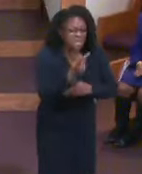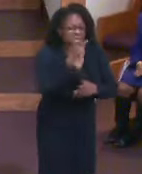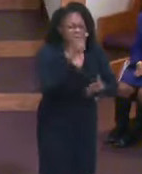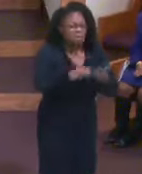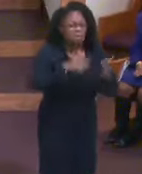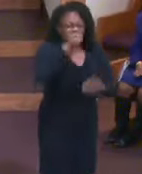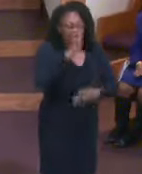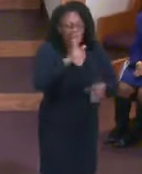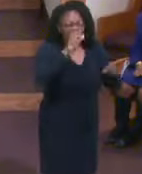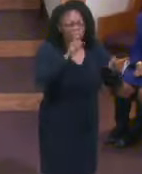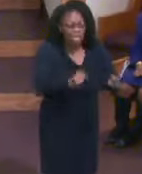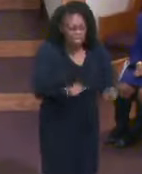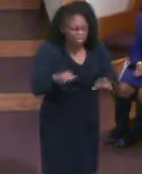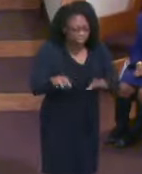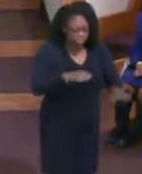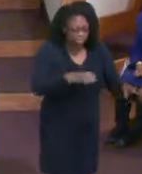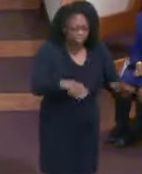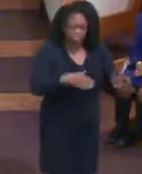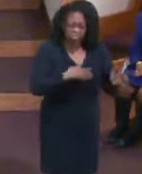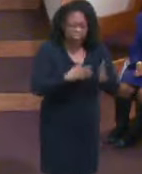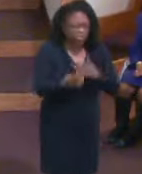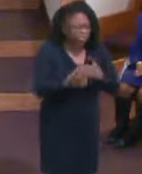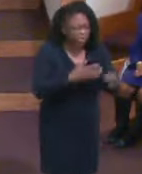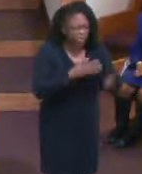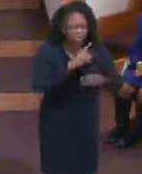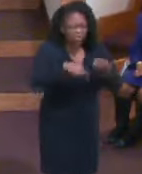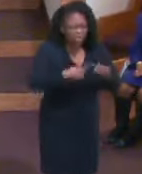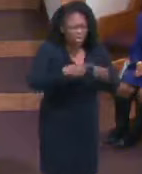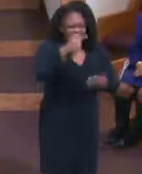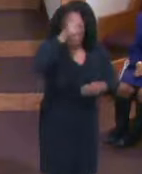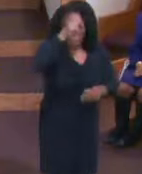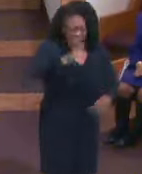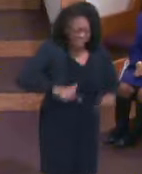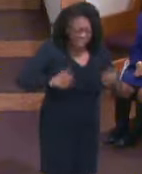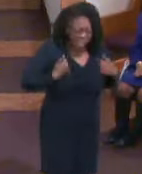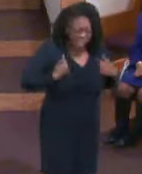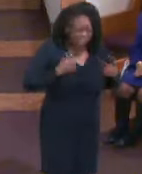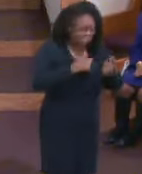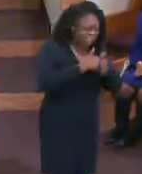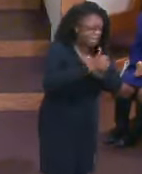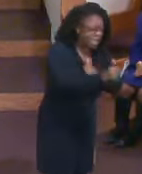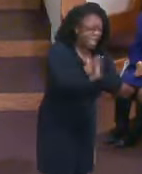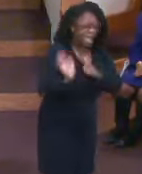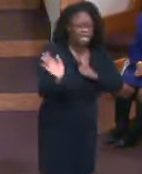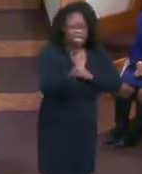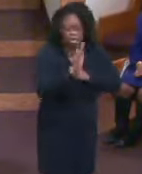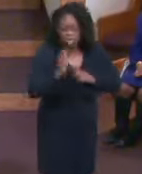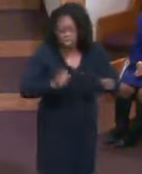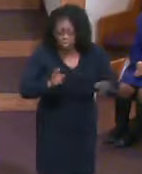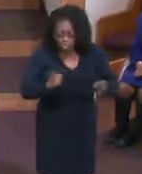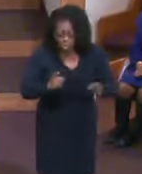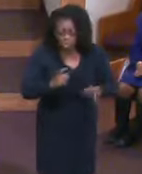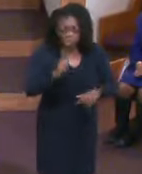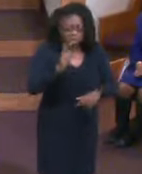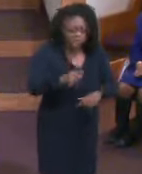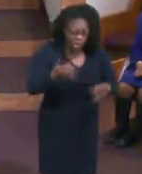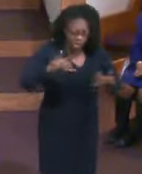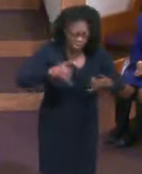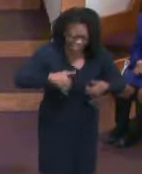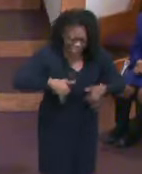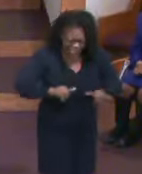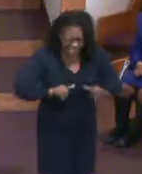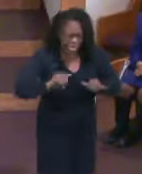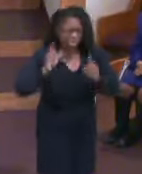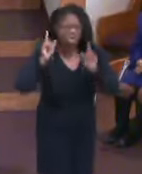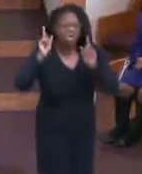Even when life is beyond your control, when life is beyond your control, you ought to still come to church